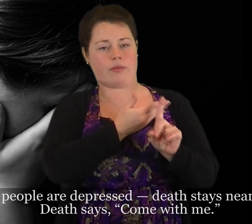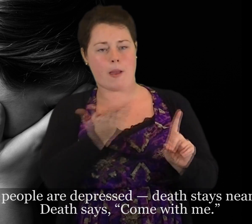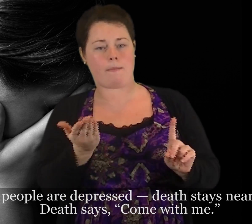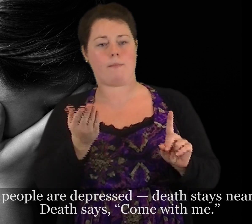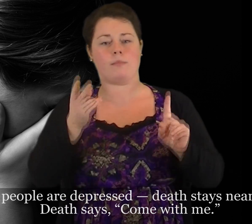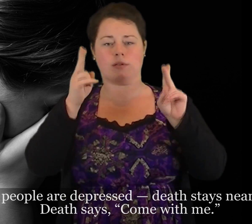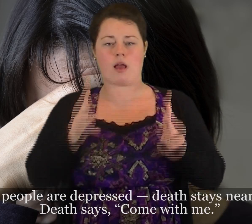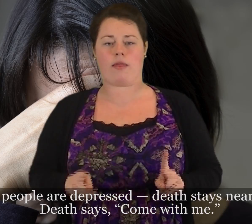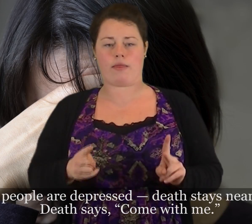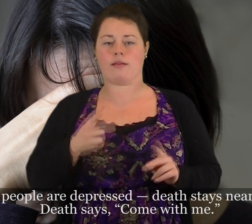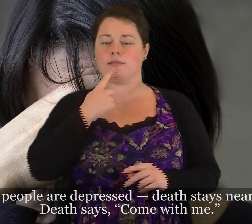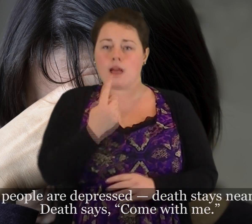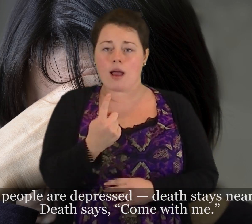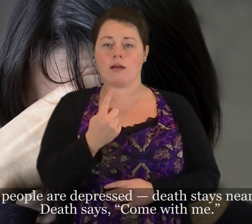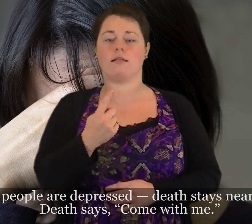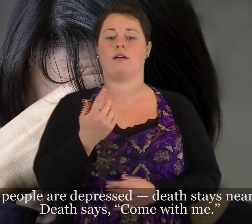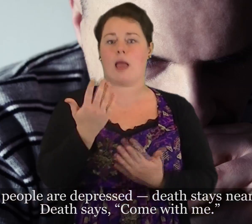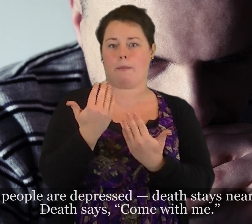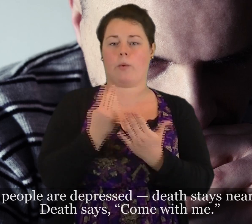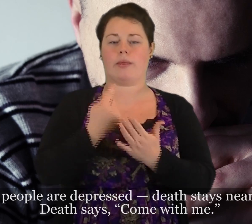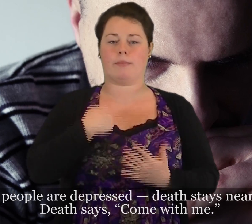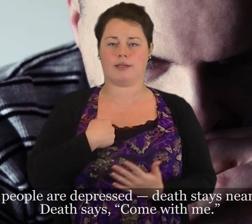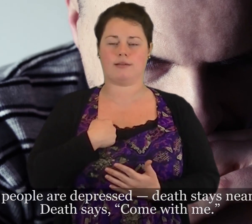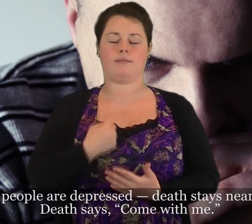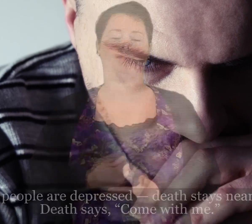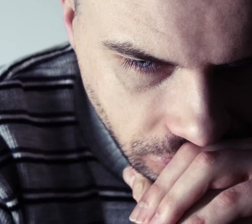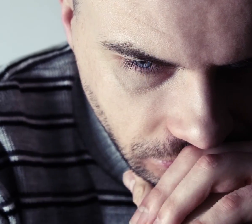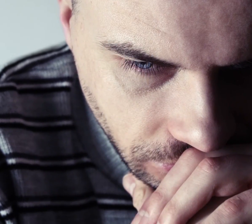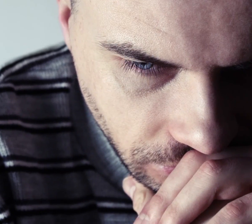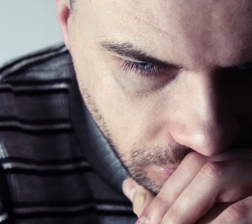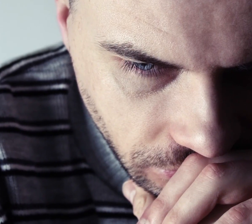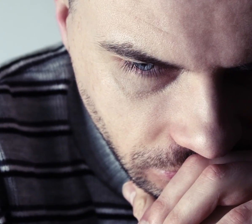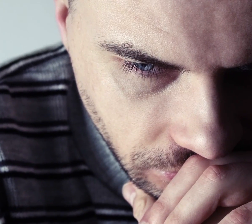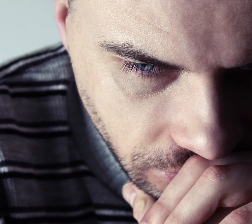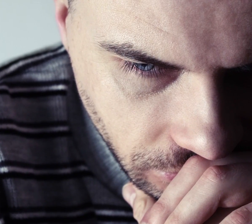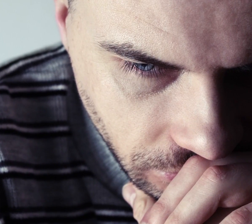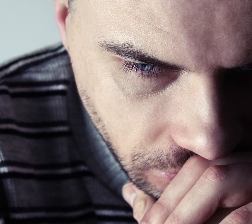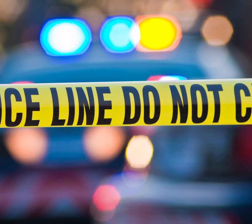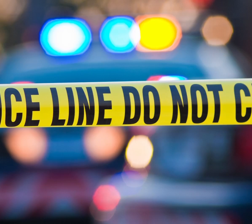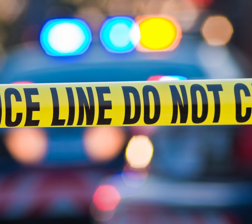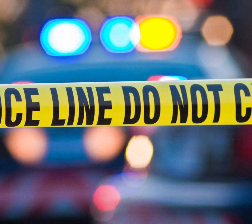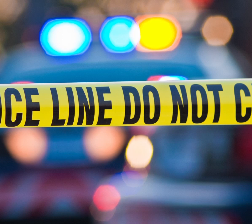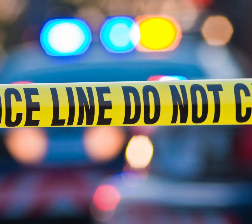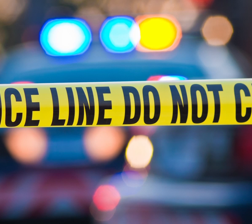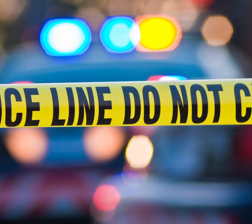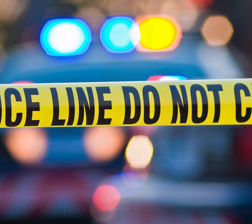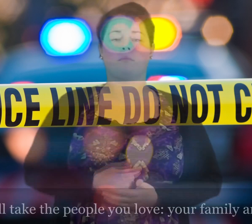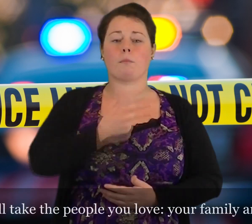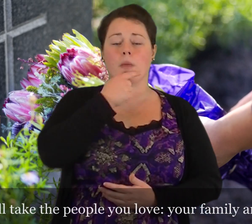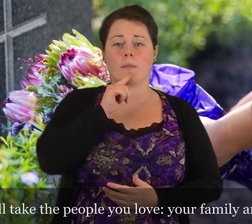you're inclined to deep depression, death comes in, it's a coward, and beckons you. Death, it'll